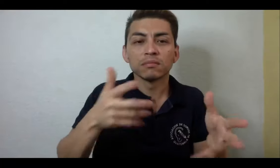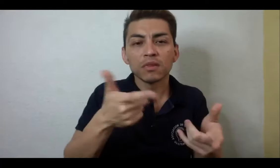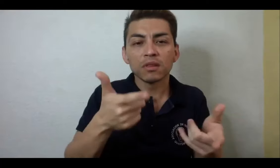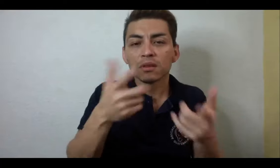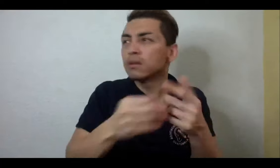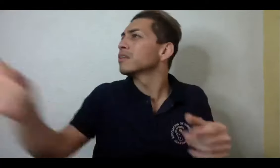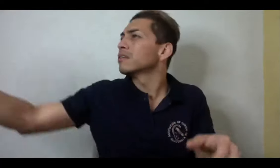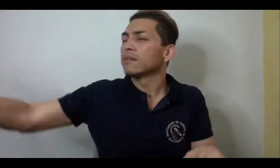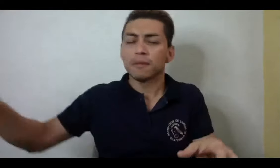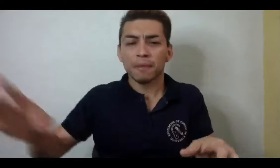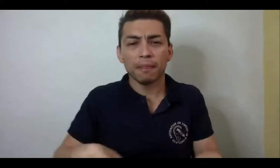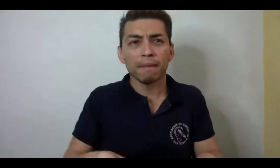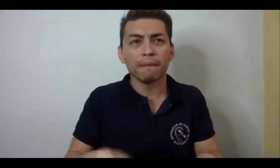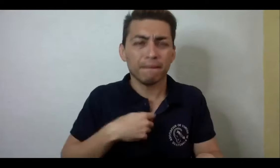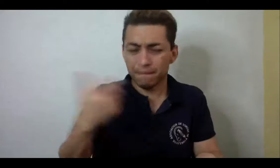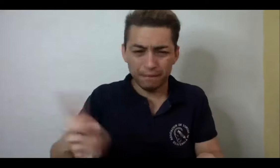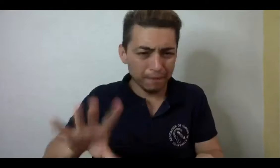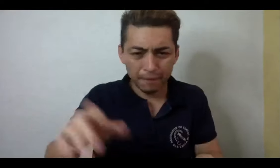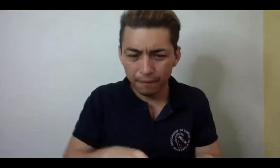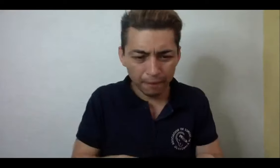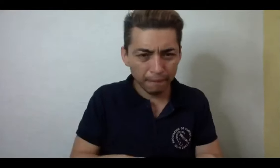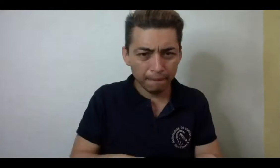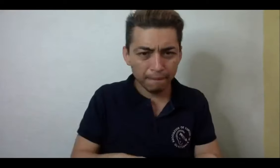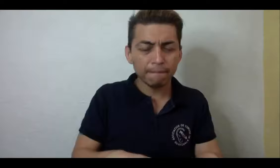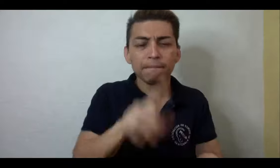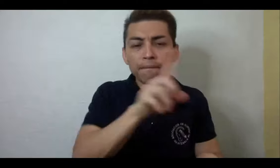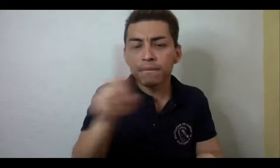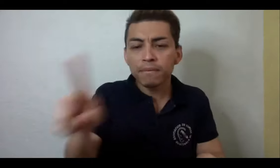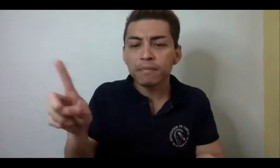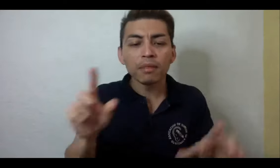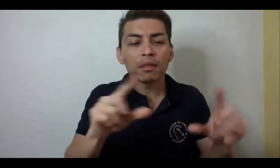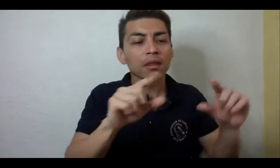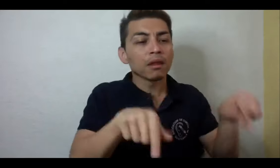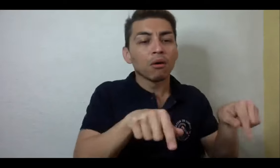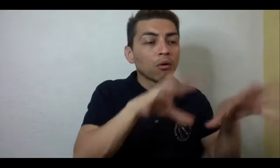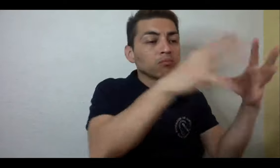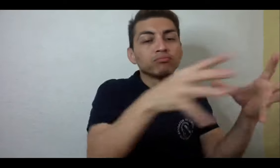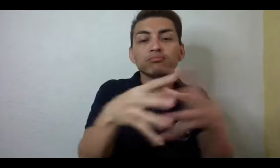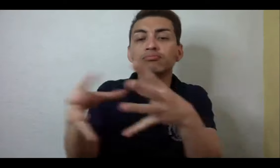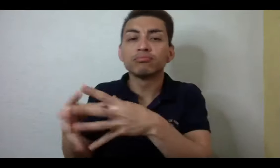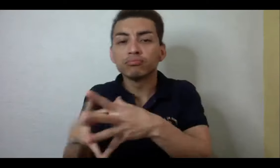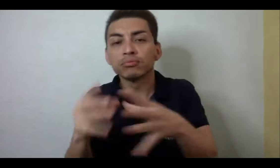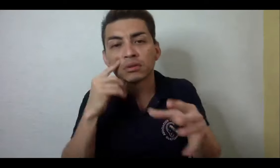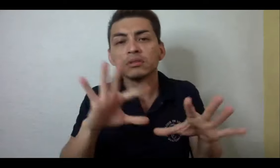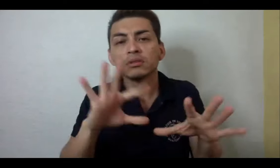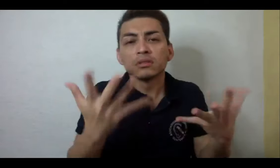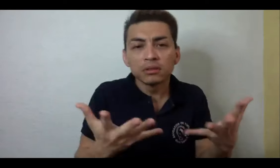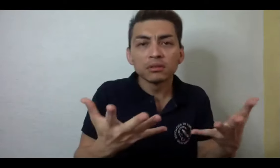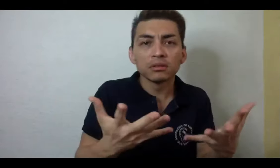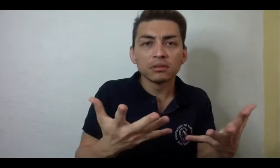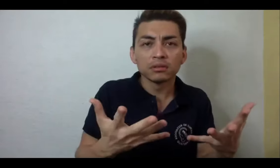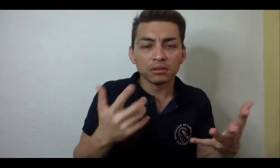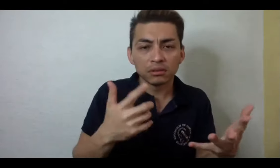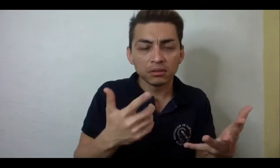and many others. Every society needs to own up to the mechanisms within it that exclude